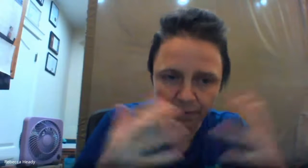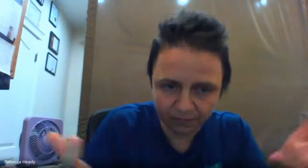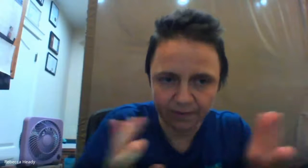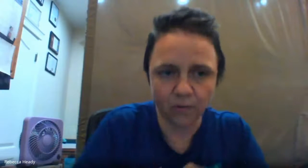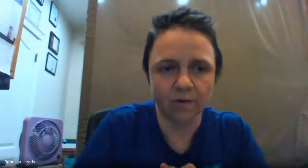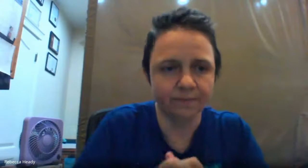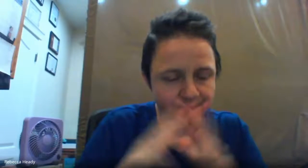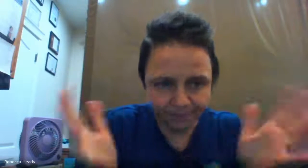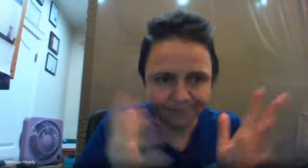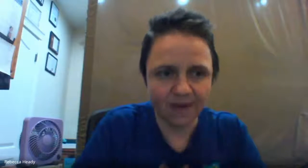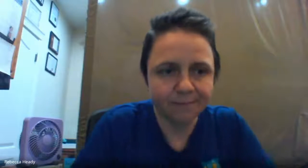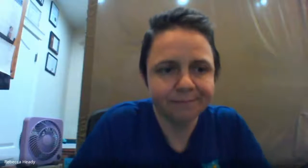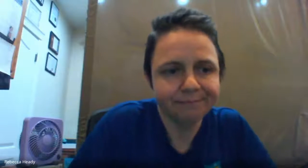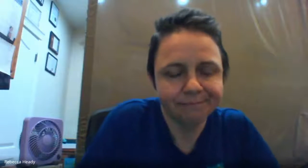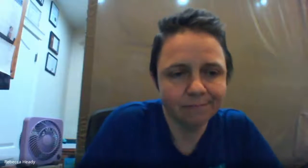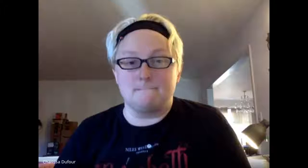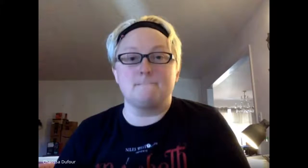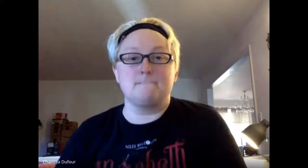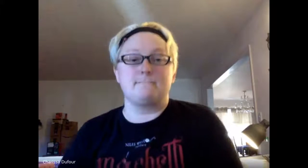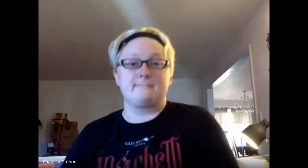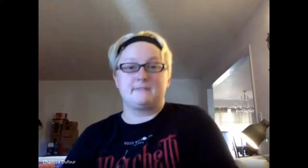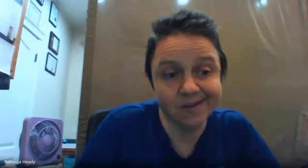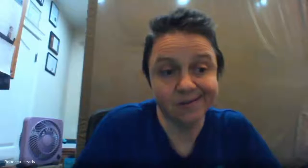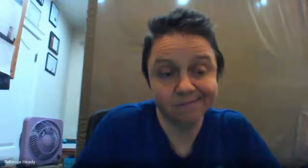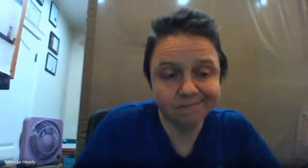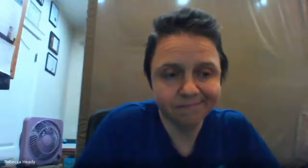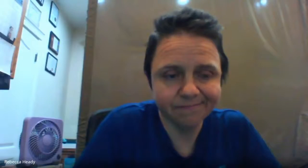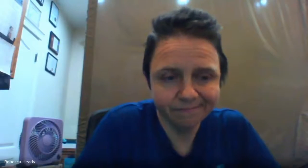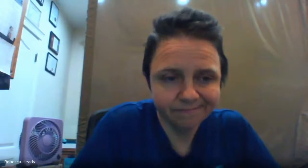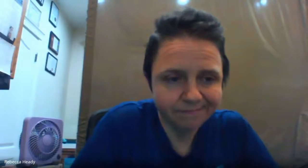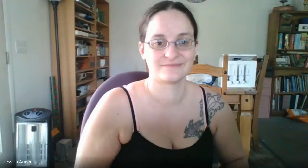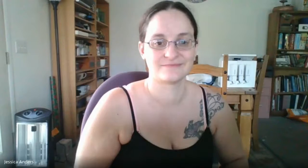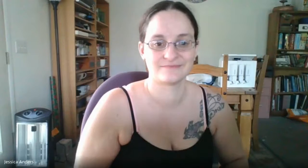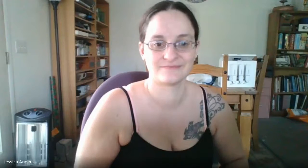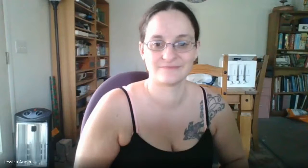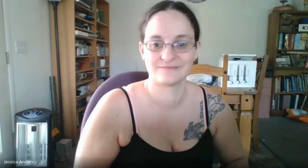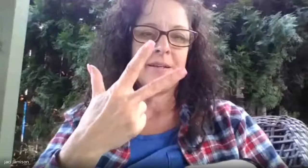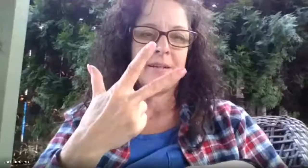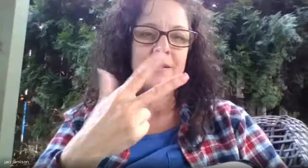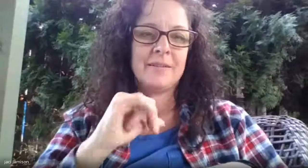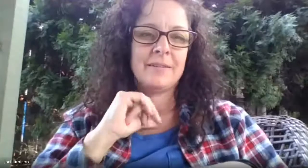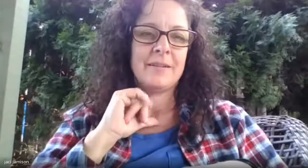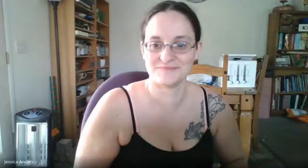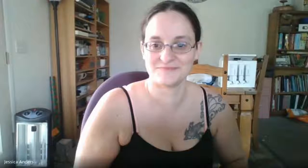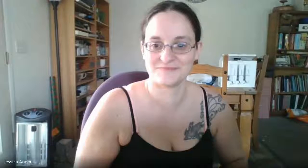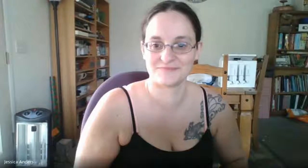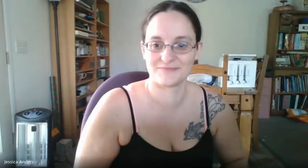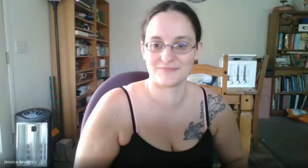or Mhm. do sign names. Okay. So I have 3. Well,